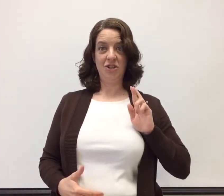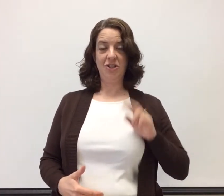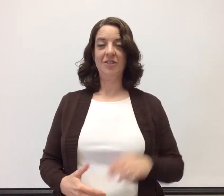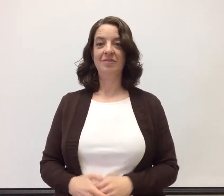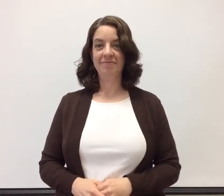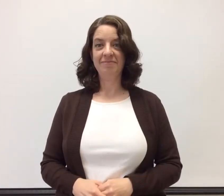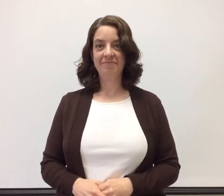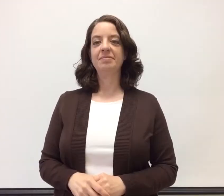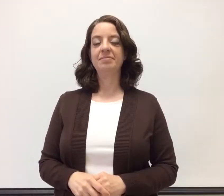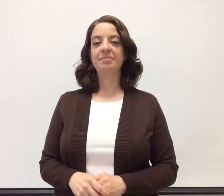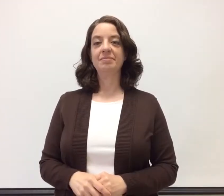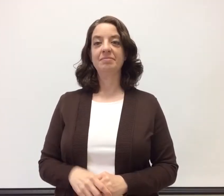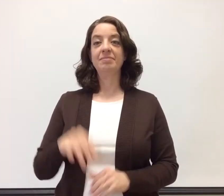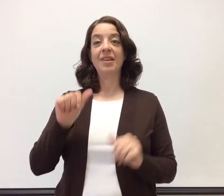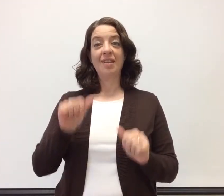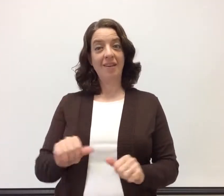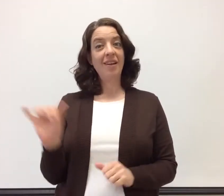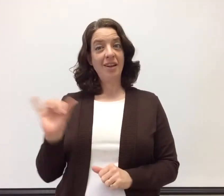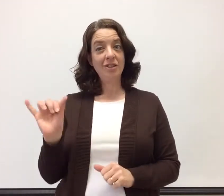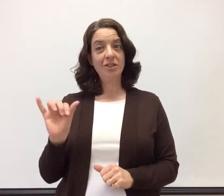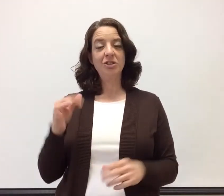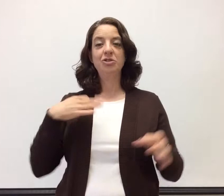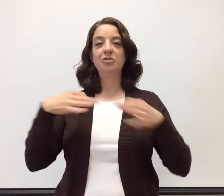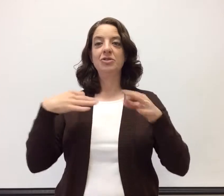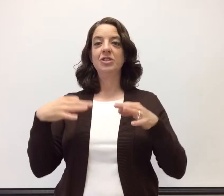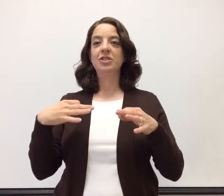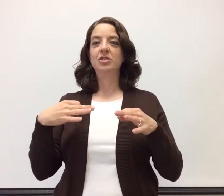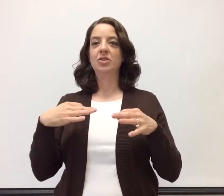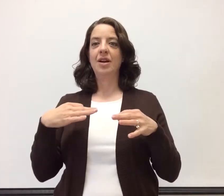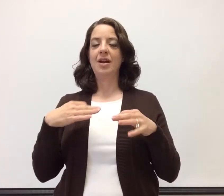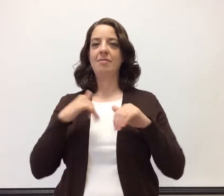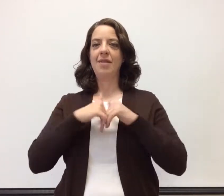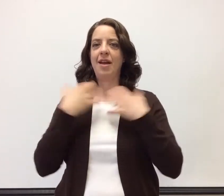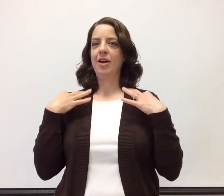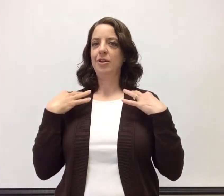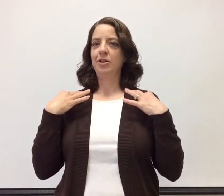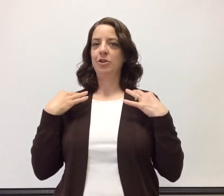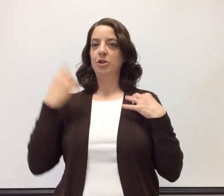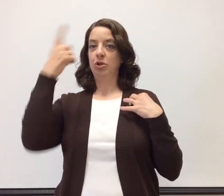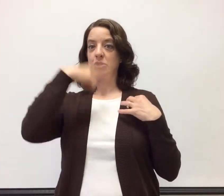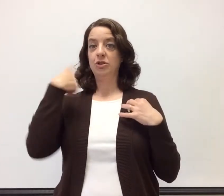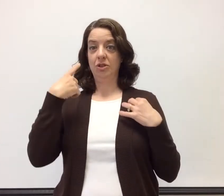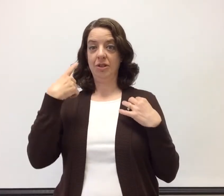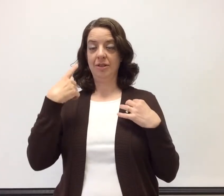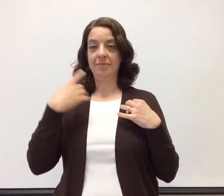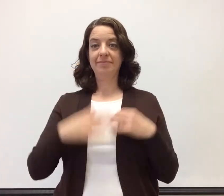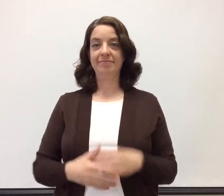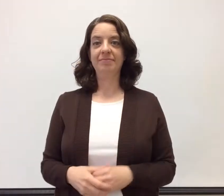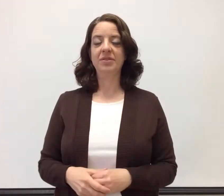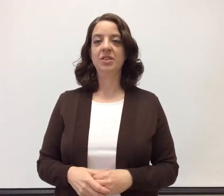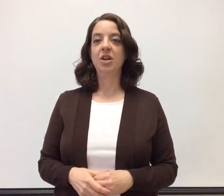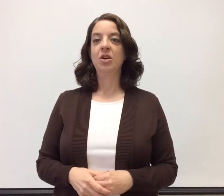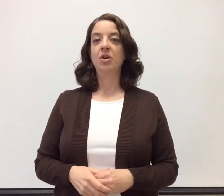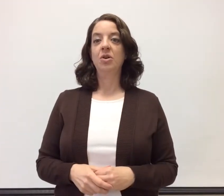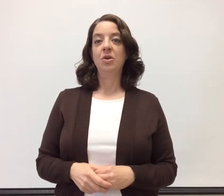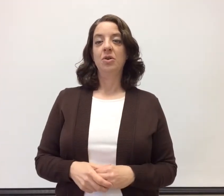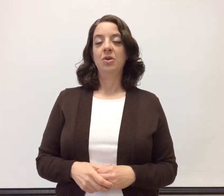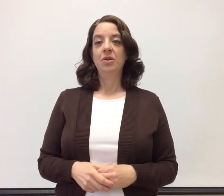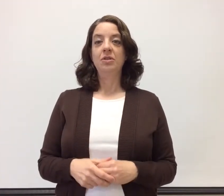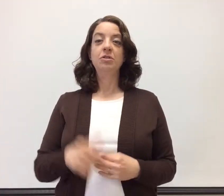sign. I'm actually going to sign the letters across the front of the shirt. But you can also describe what clothes look like the